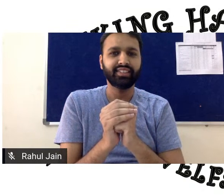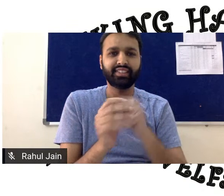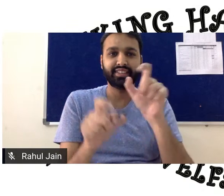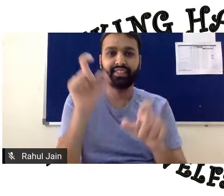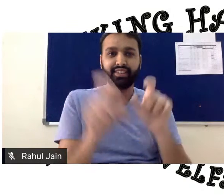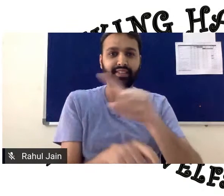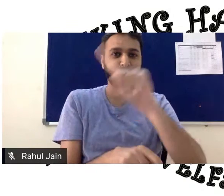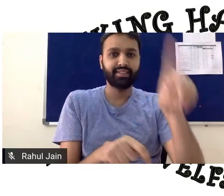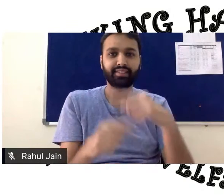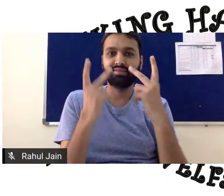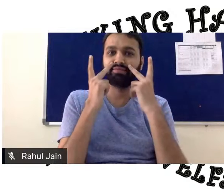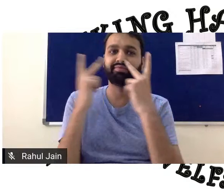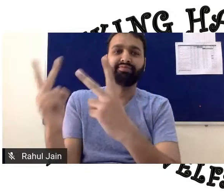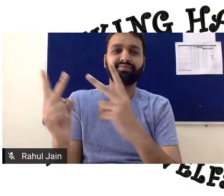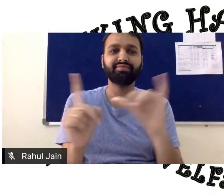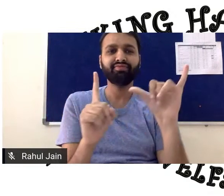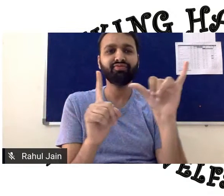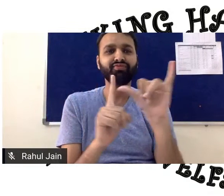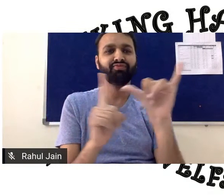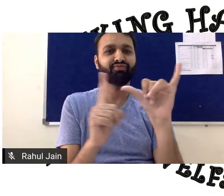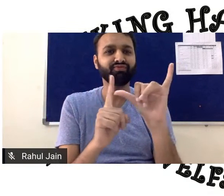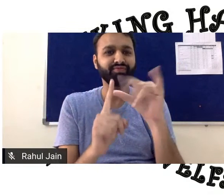Hello to everyone and welcome to this webinar.